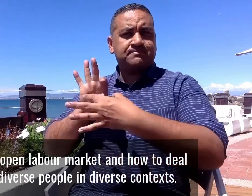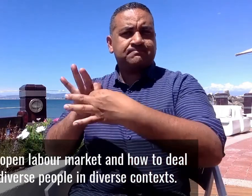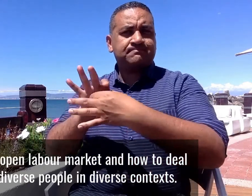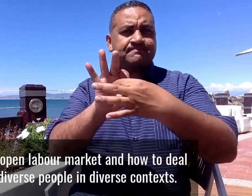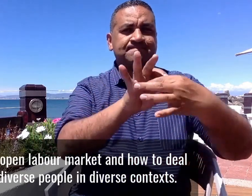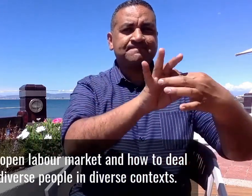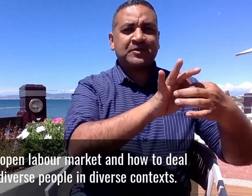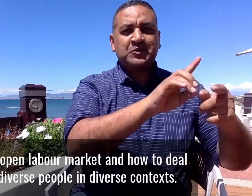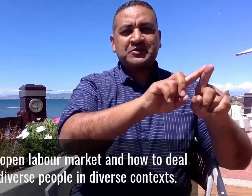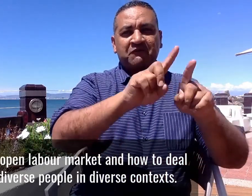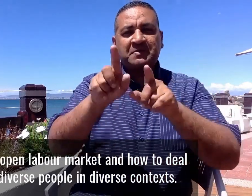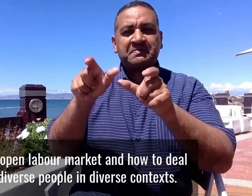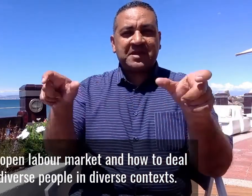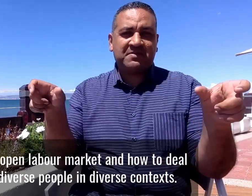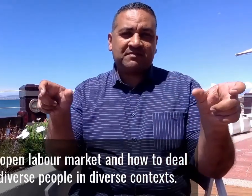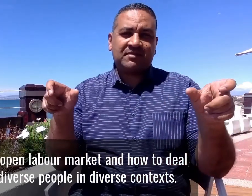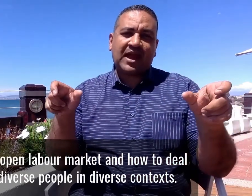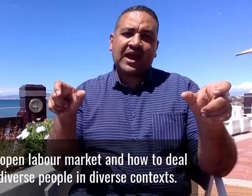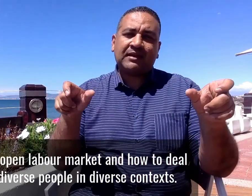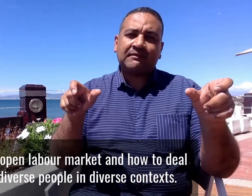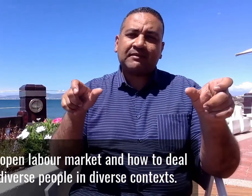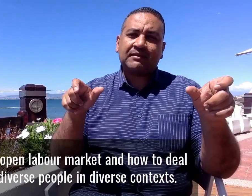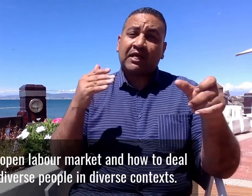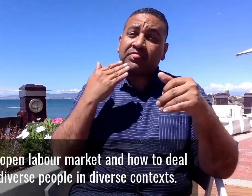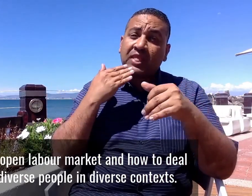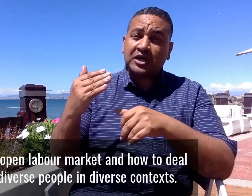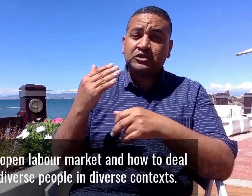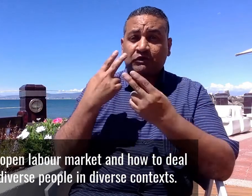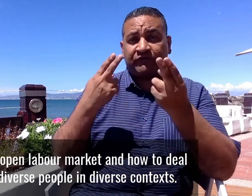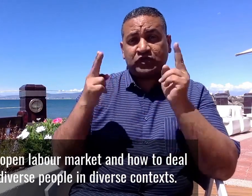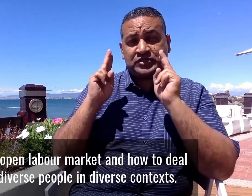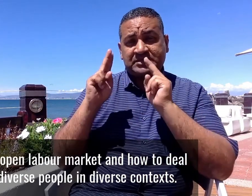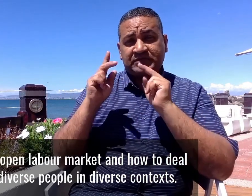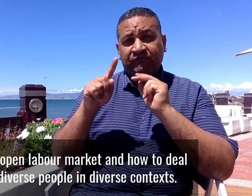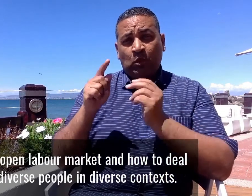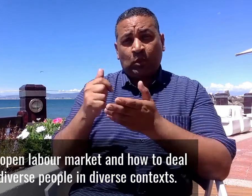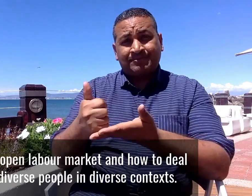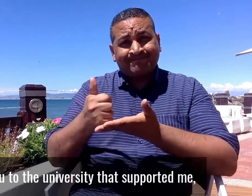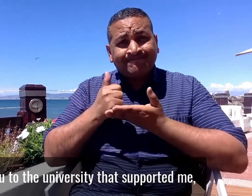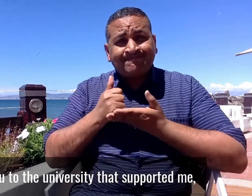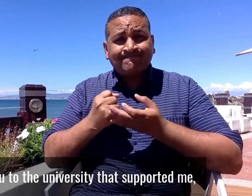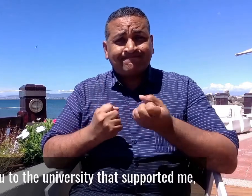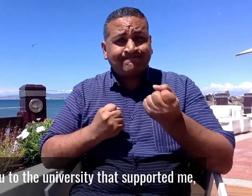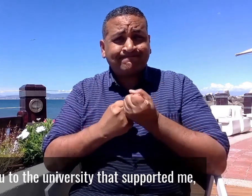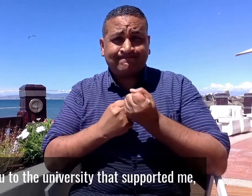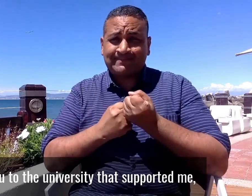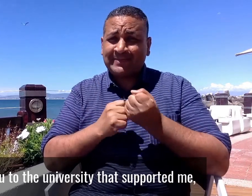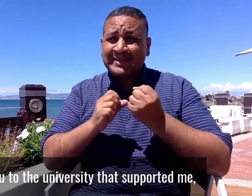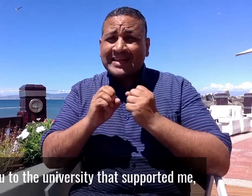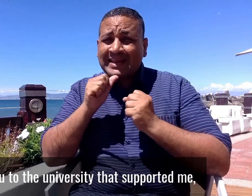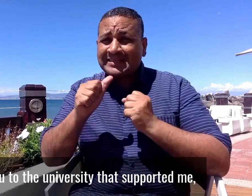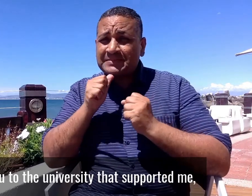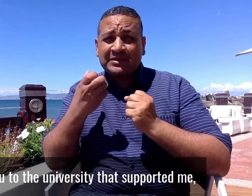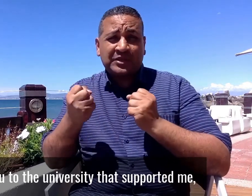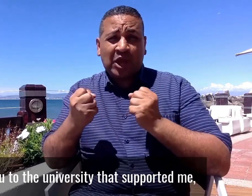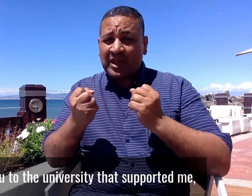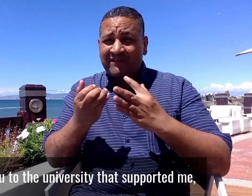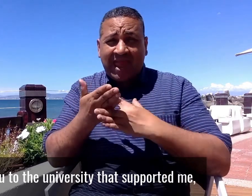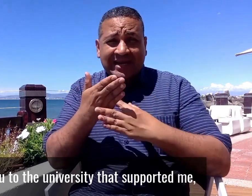labour market and how to deal with diverse people in diverse contexts. Thank you to the university that